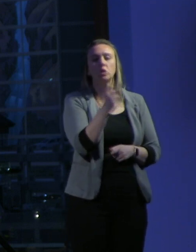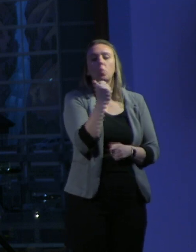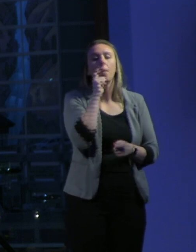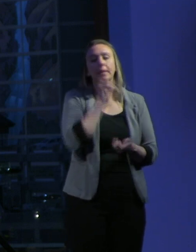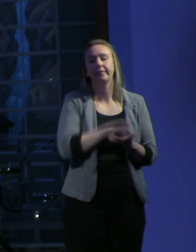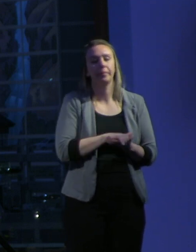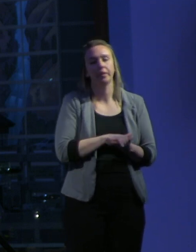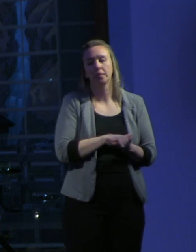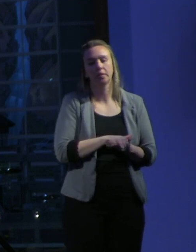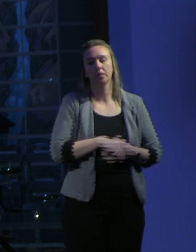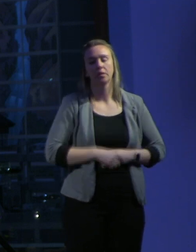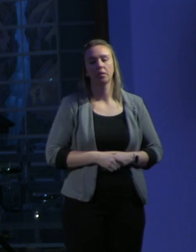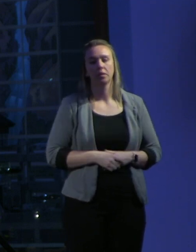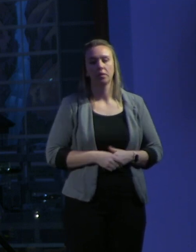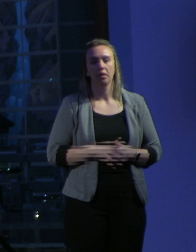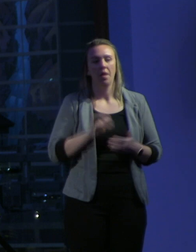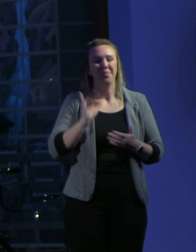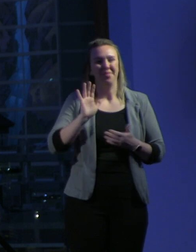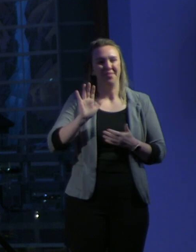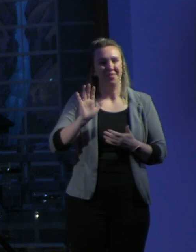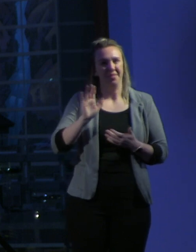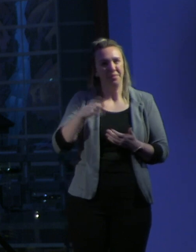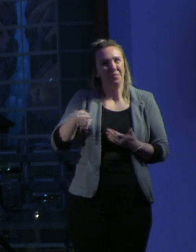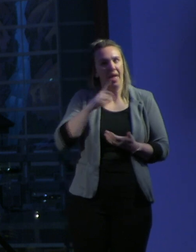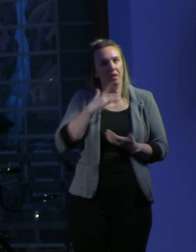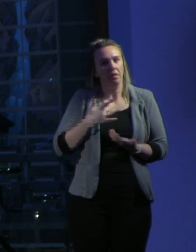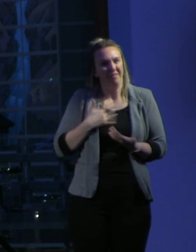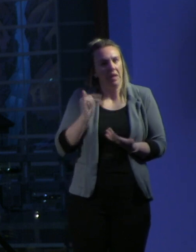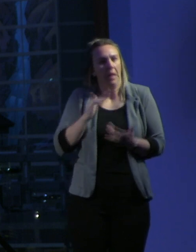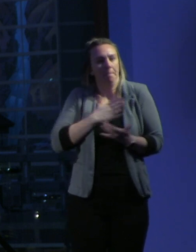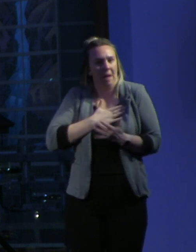me. They're my family.